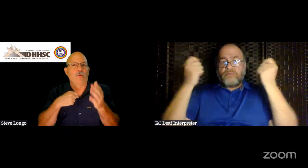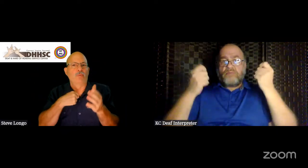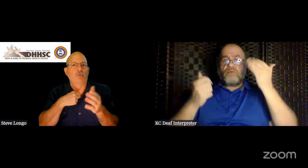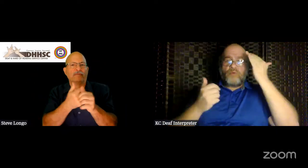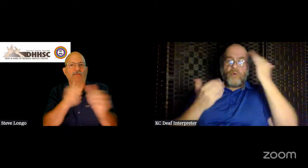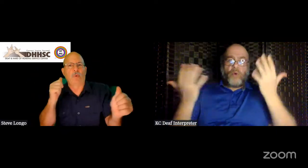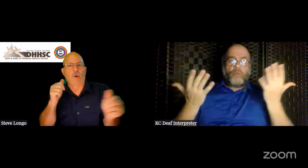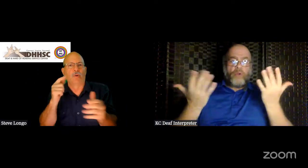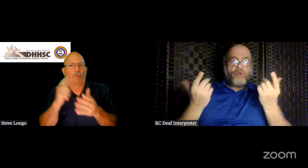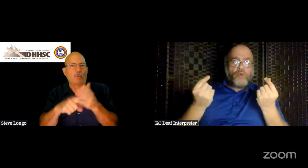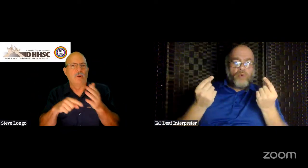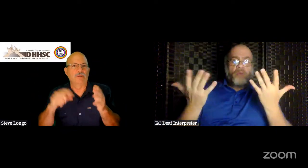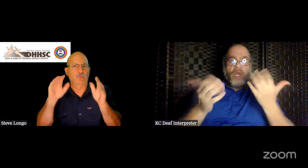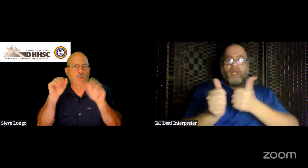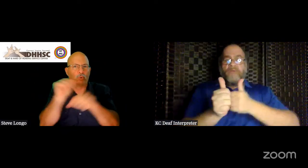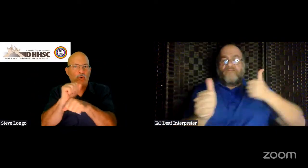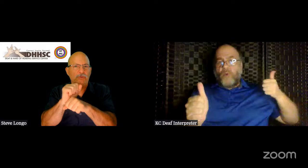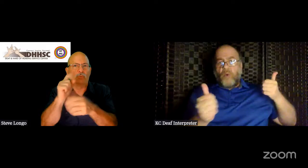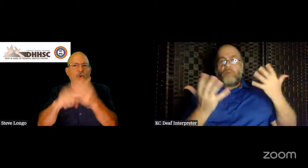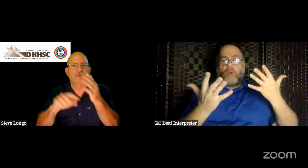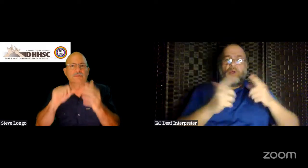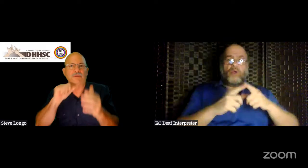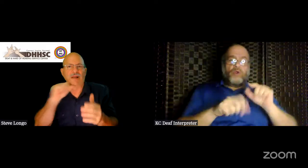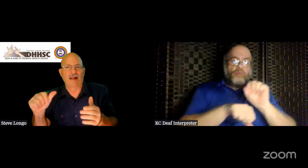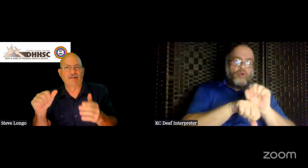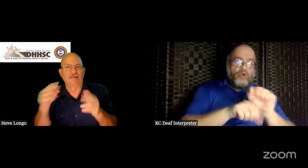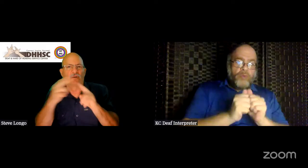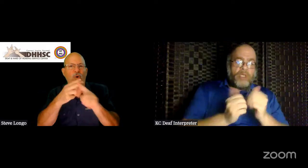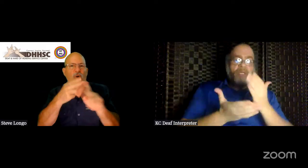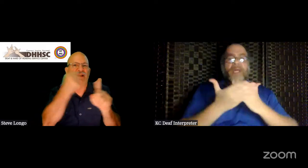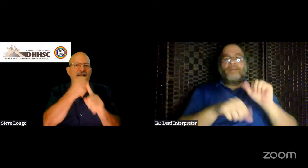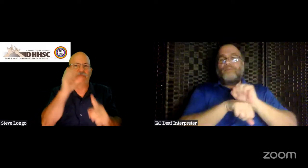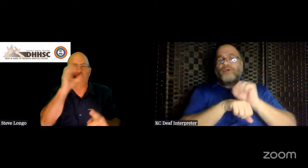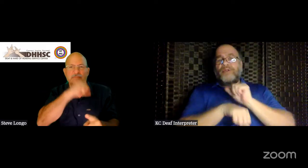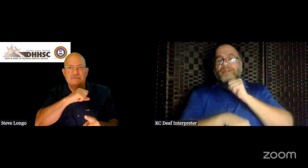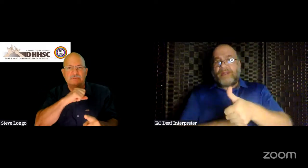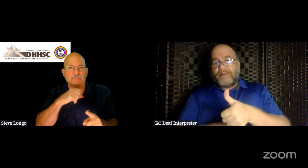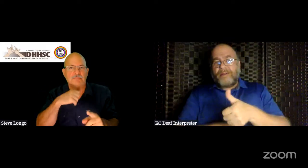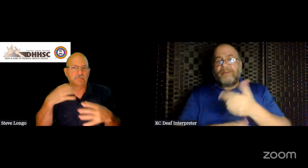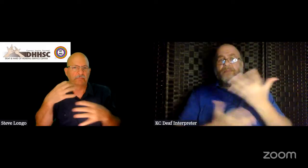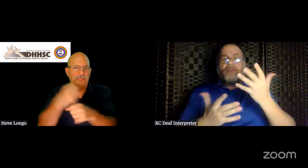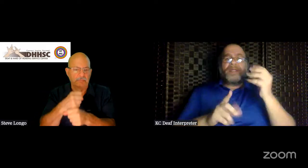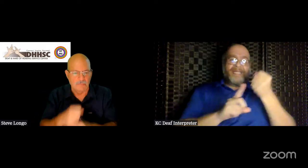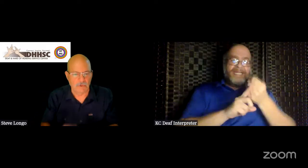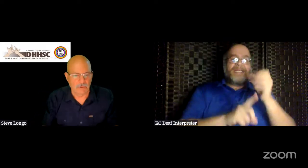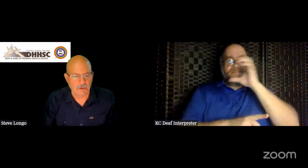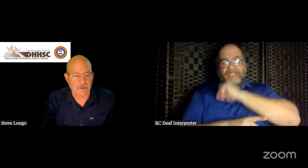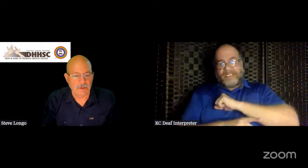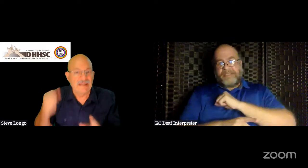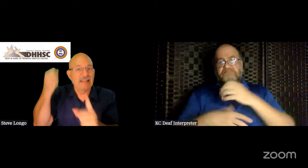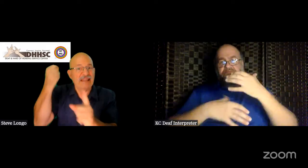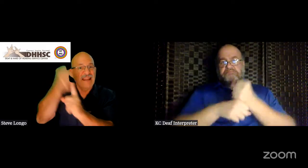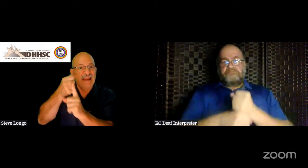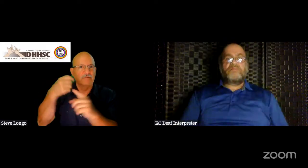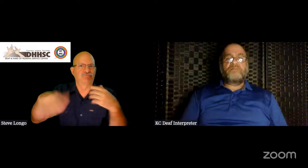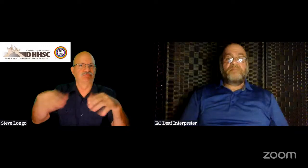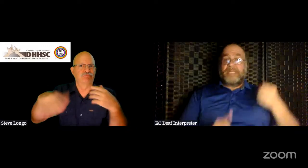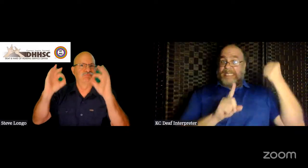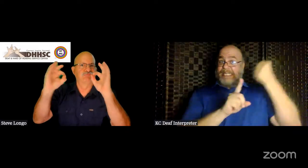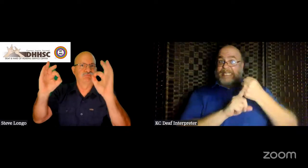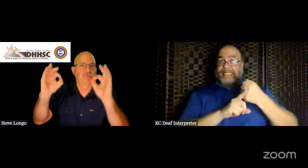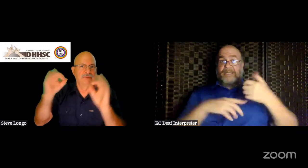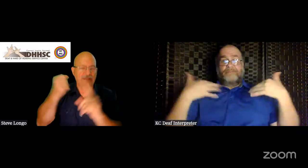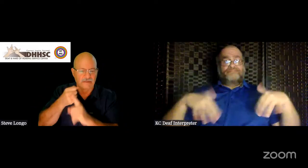Some things were a hit, some things were a miss. We will put that in our cap for to know how to do for